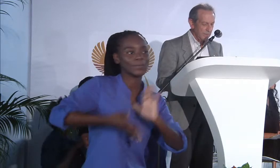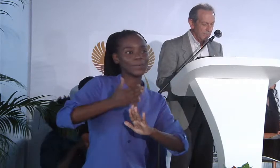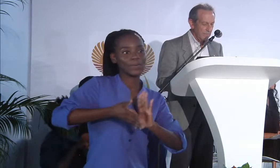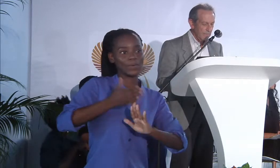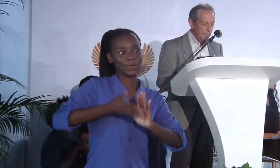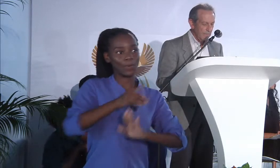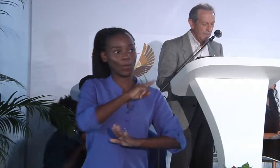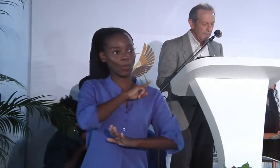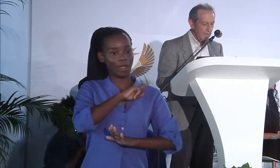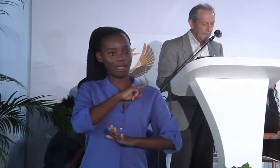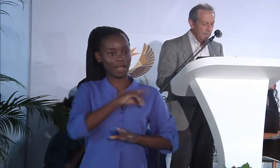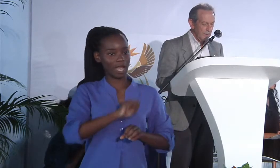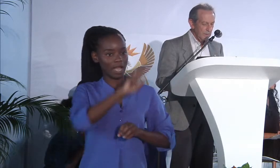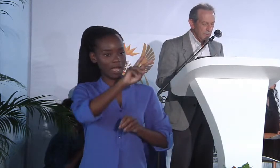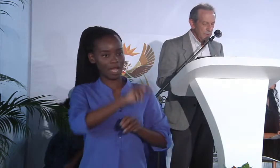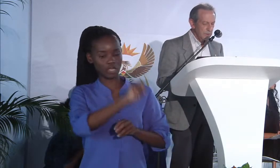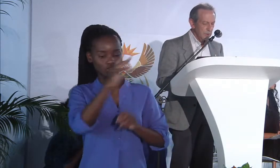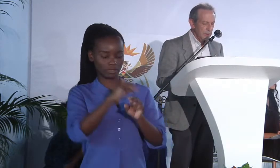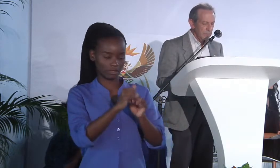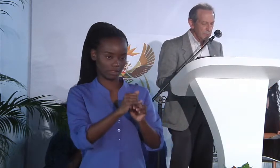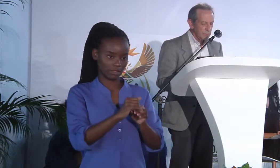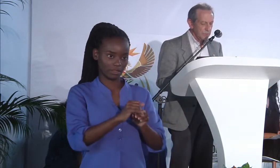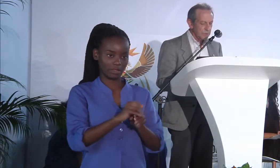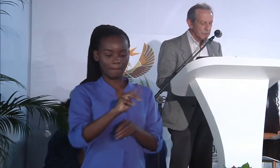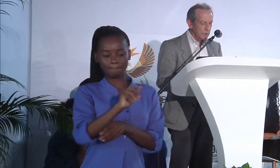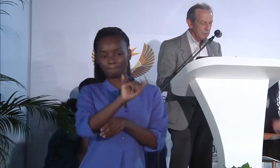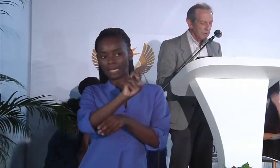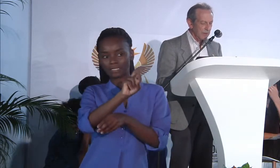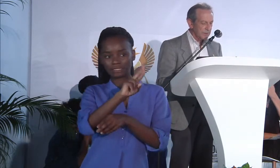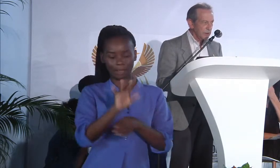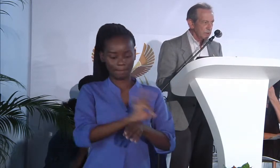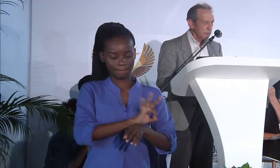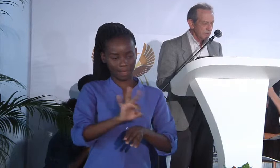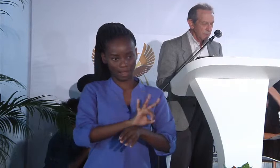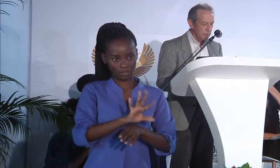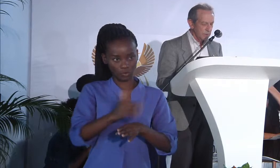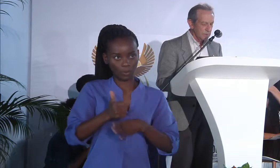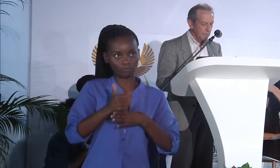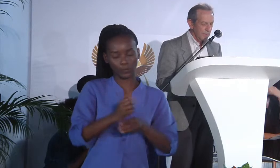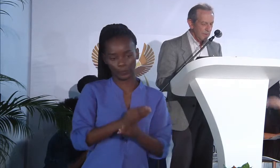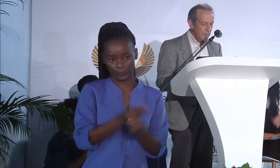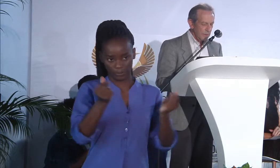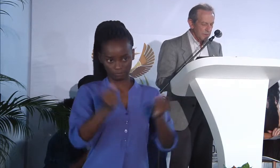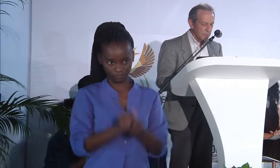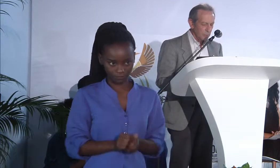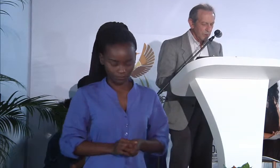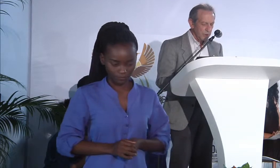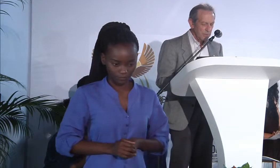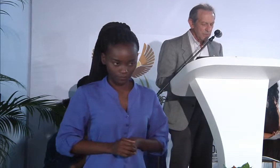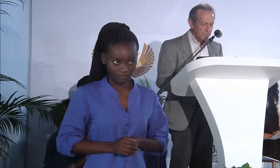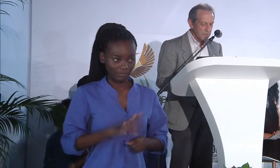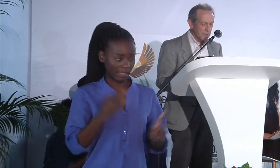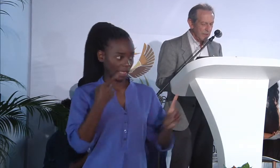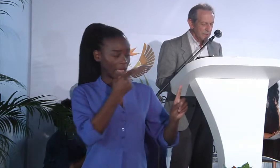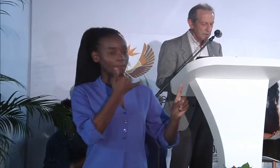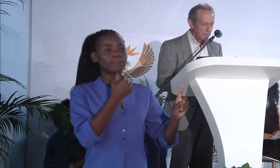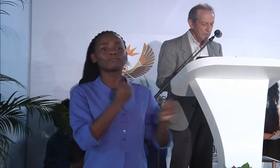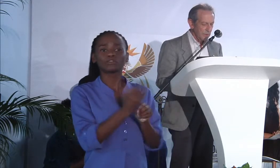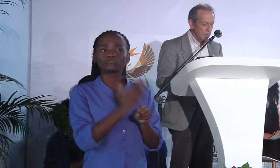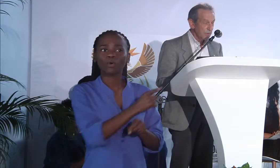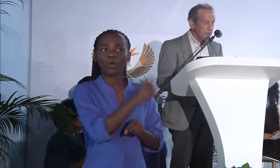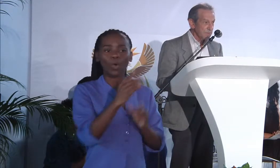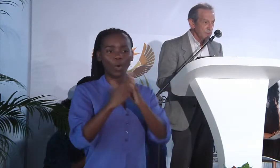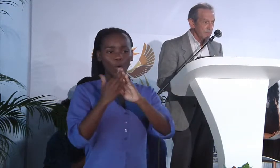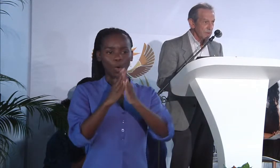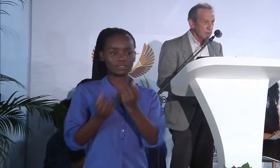Plan. These are aimed to address harm minimisation interventions and to support those members of society